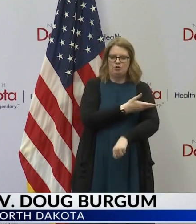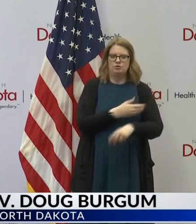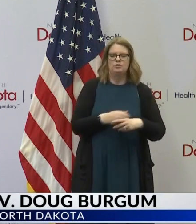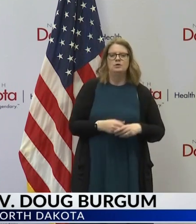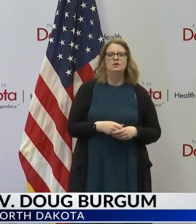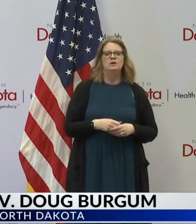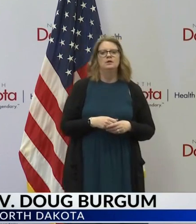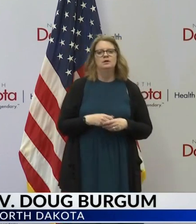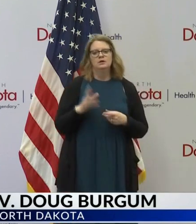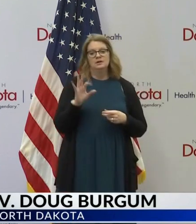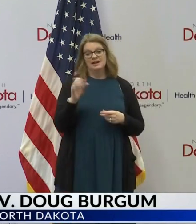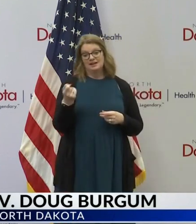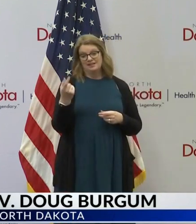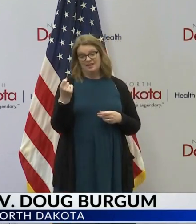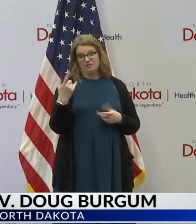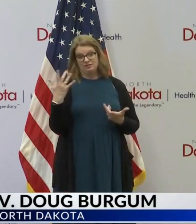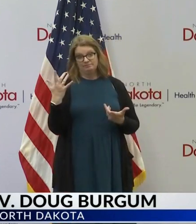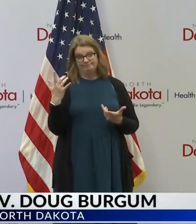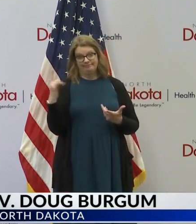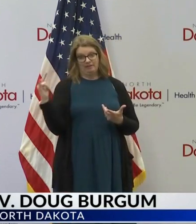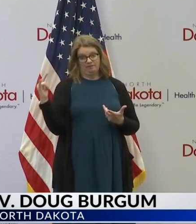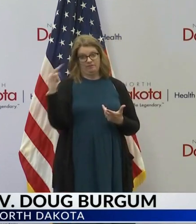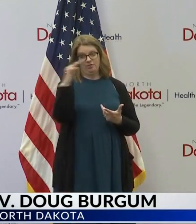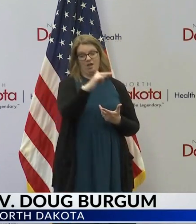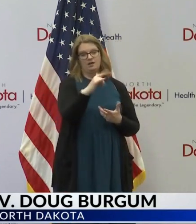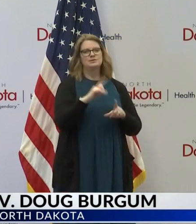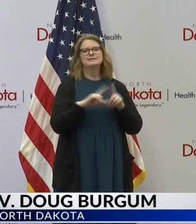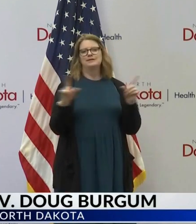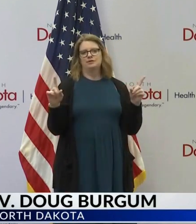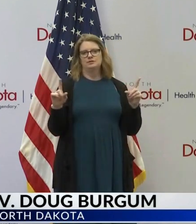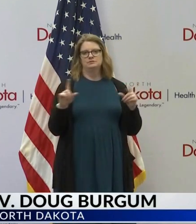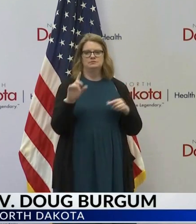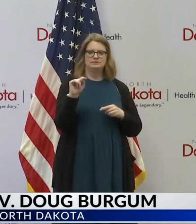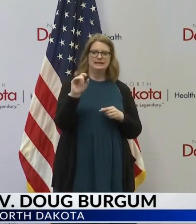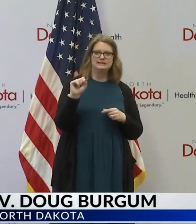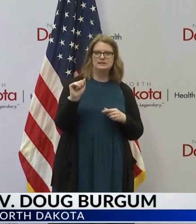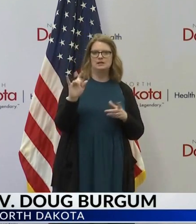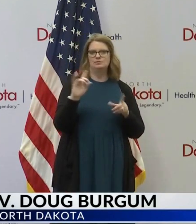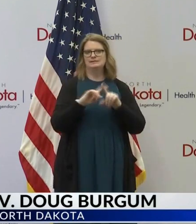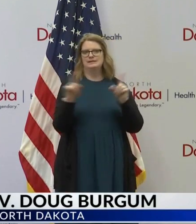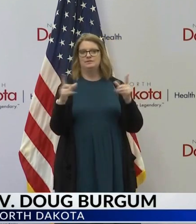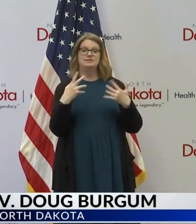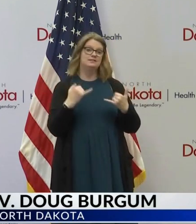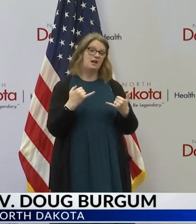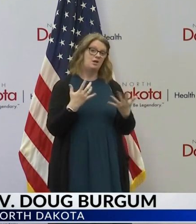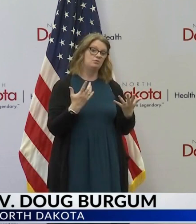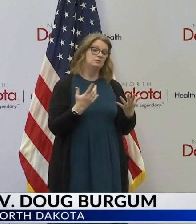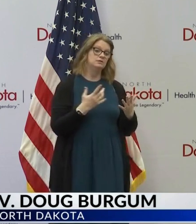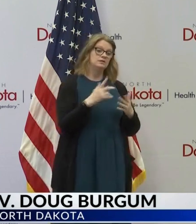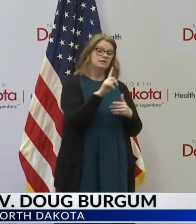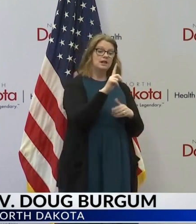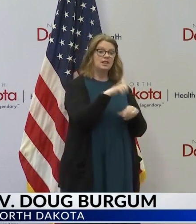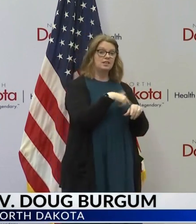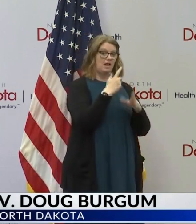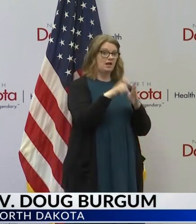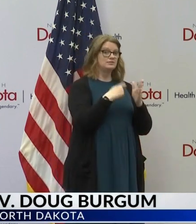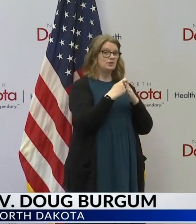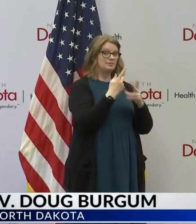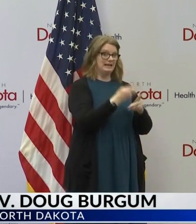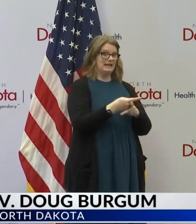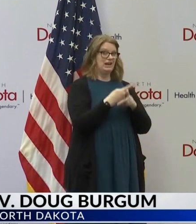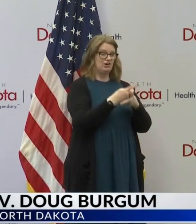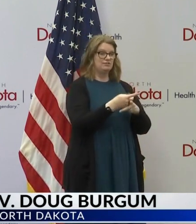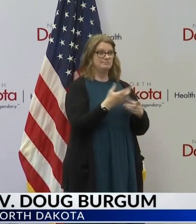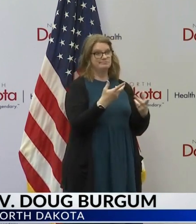you know, like after 9/11, flying was different after that with TSA, and I think that long-term care is going to be one of those